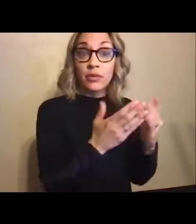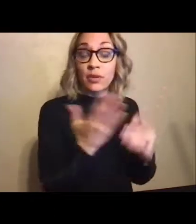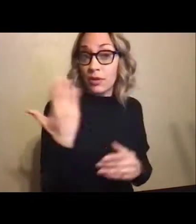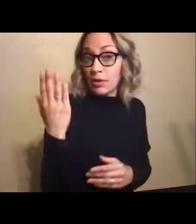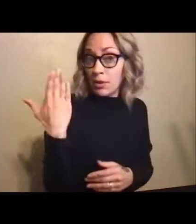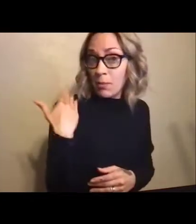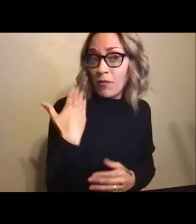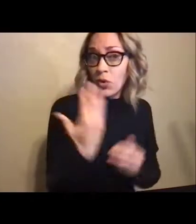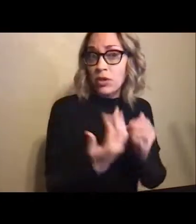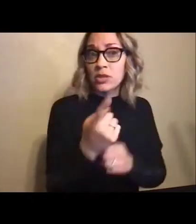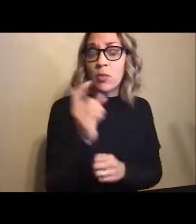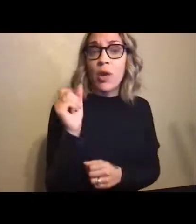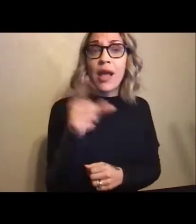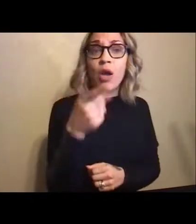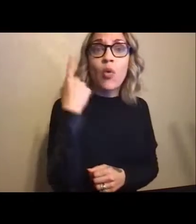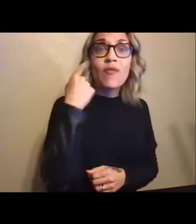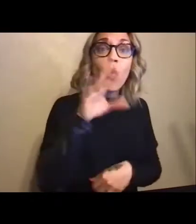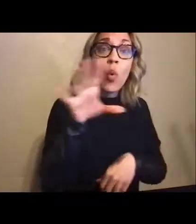did.